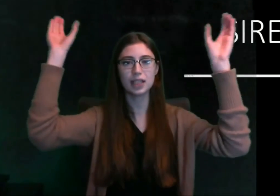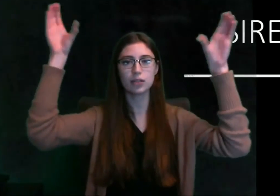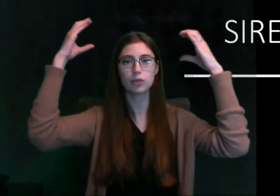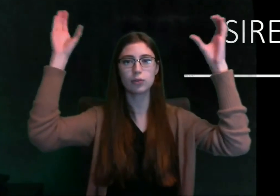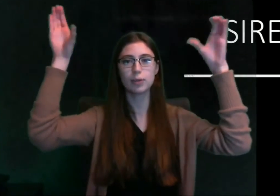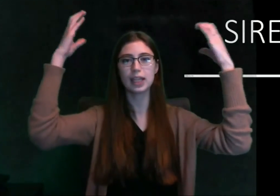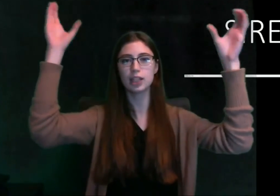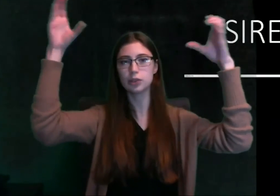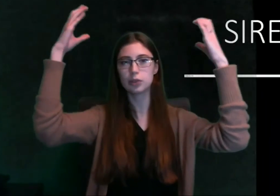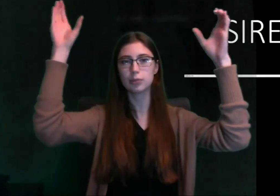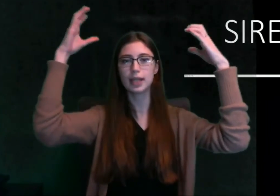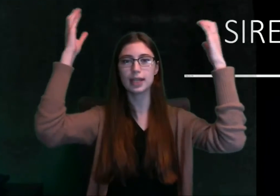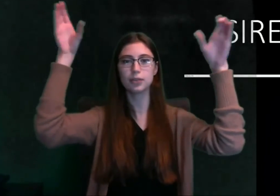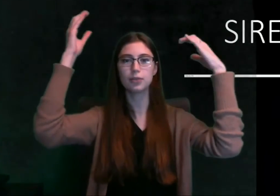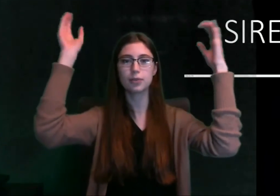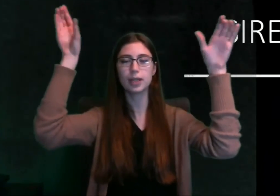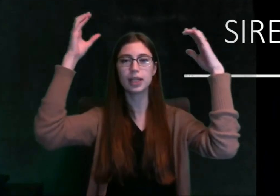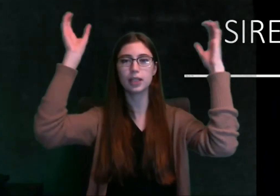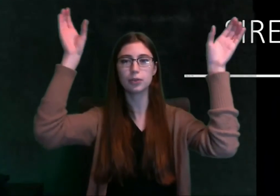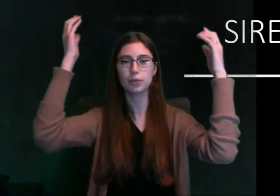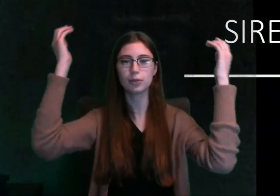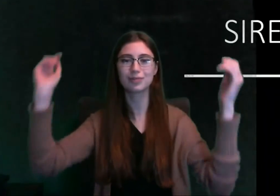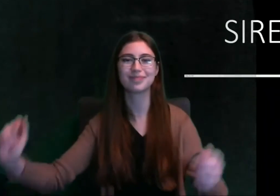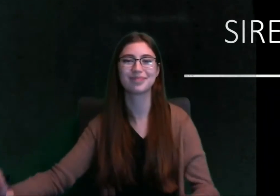Be-do, be-do, be-do, be-do.